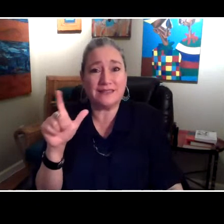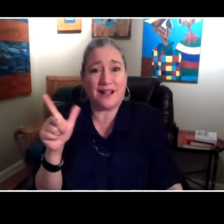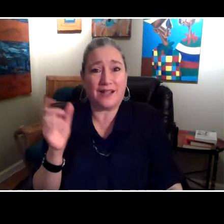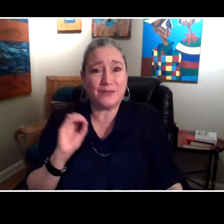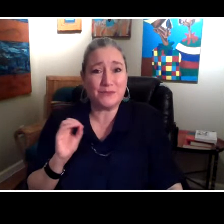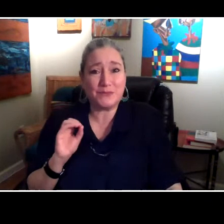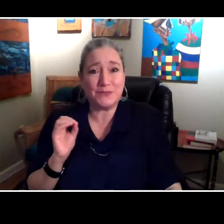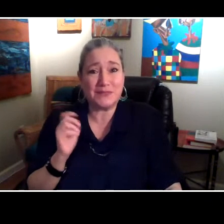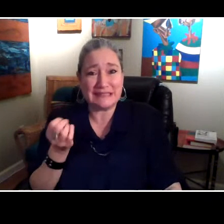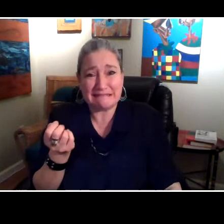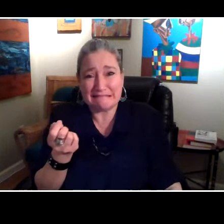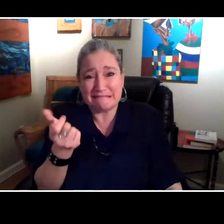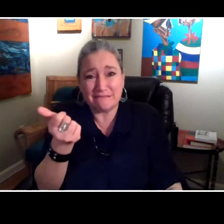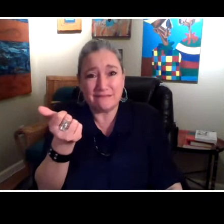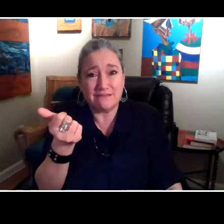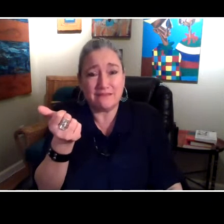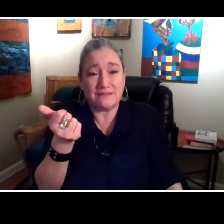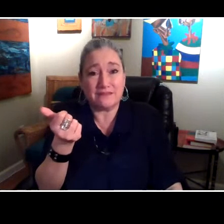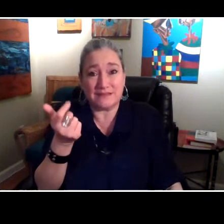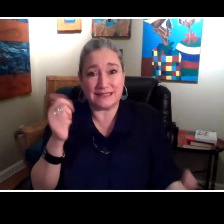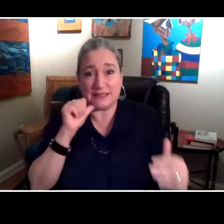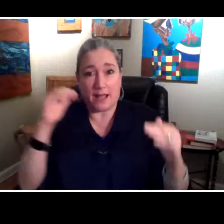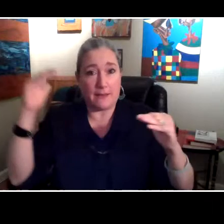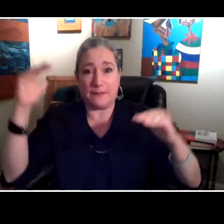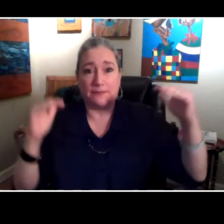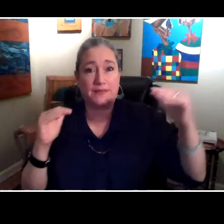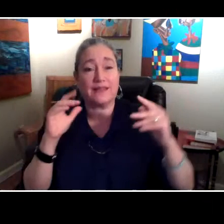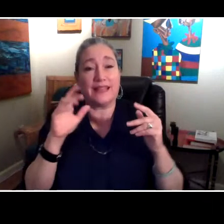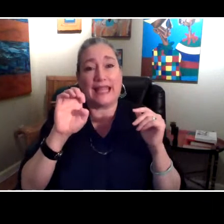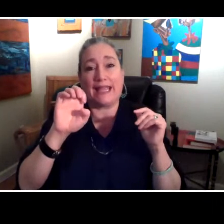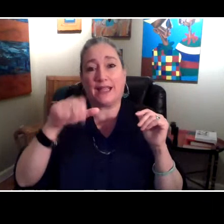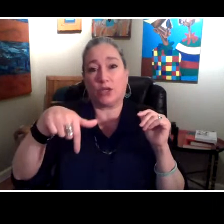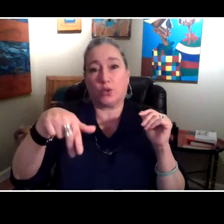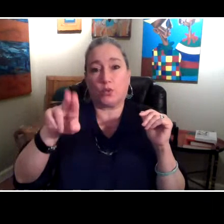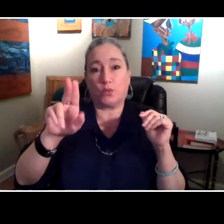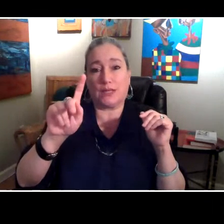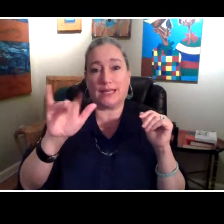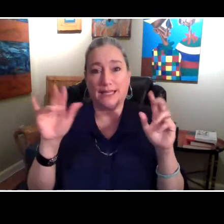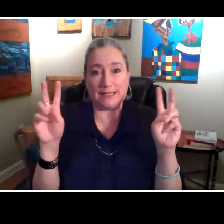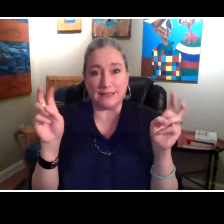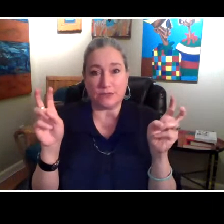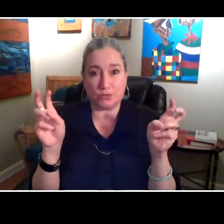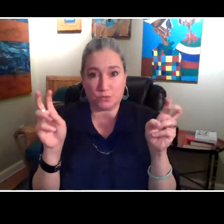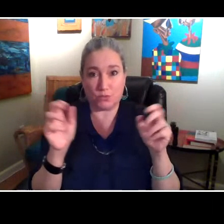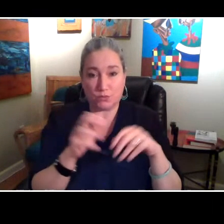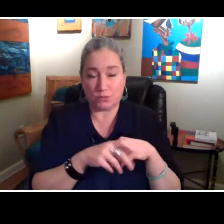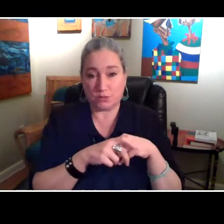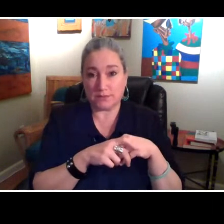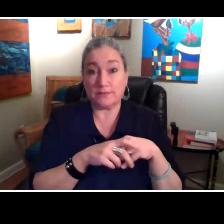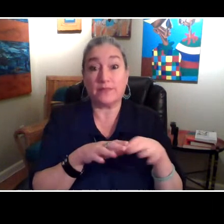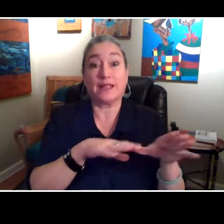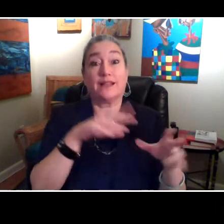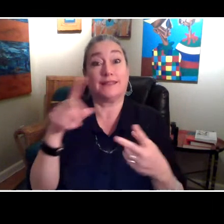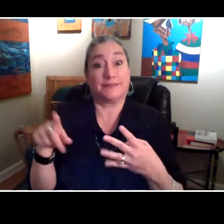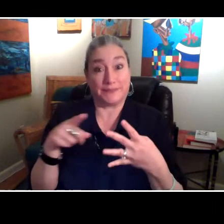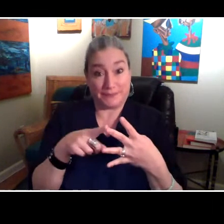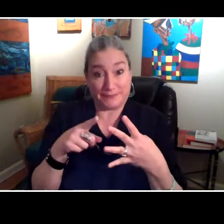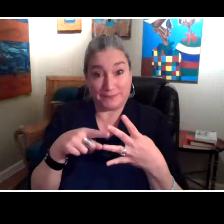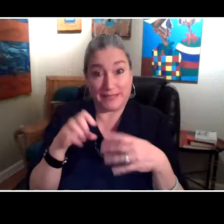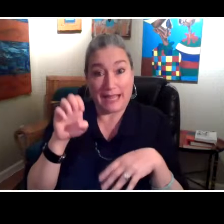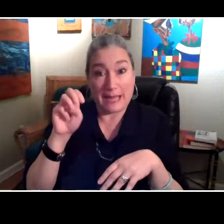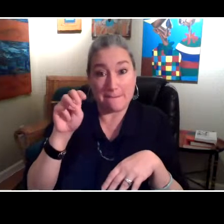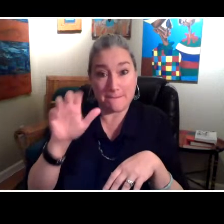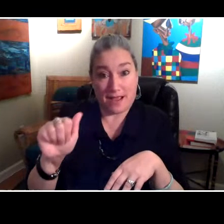rich resources, but when you focus only on the hearing and the deficit model, there's nothing. There's